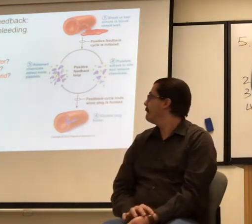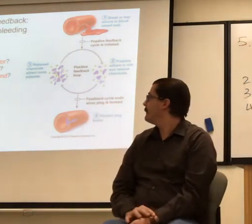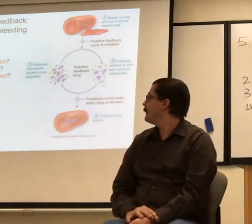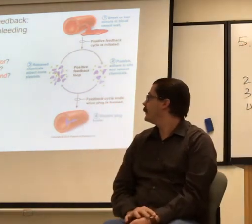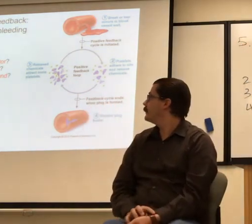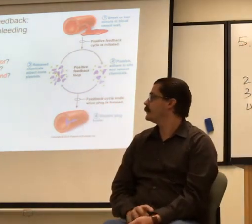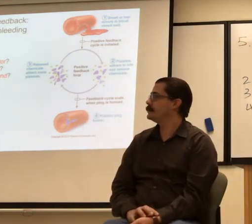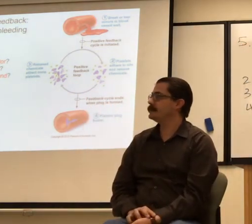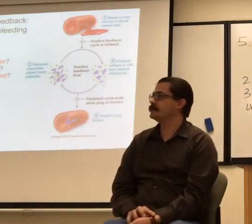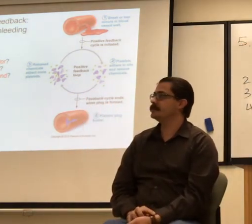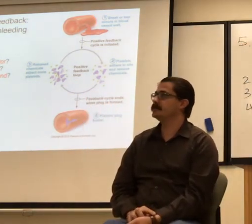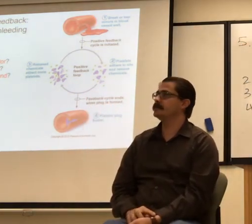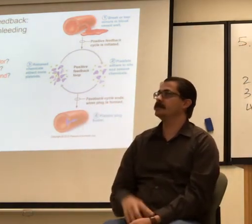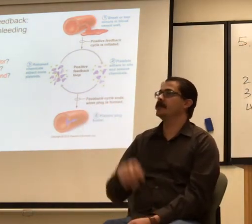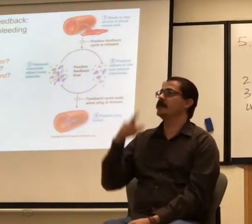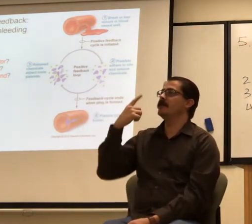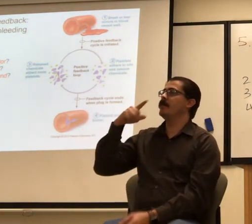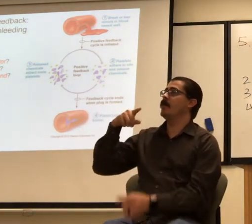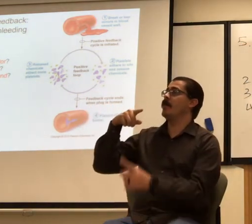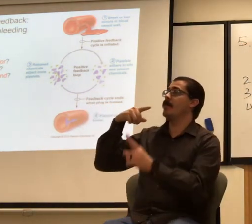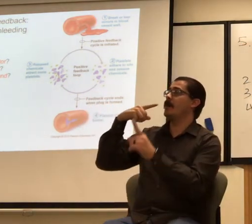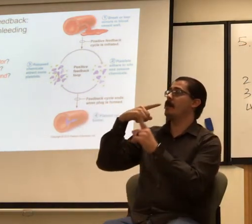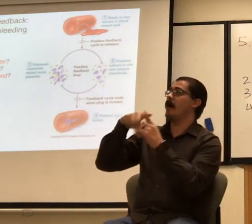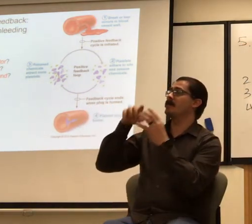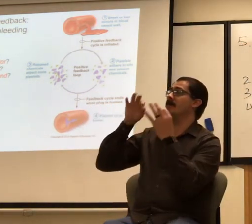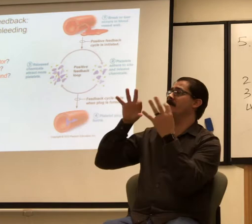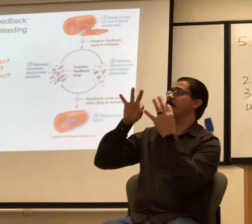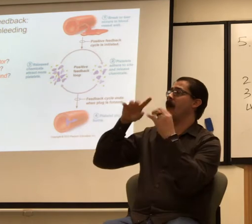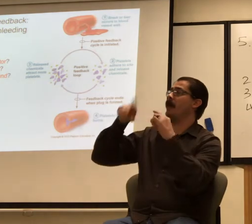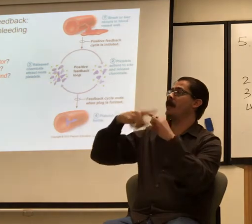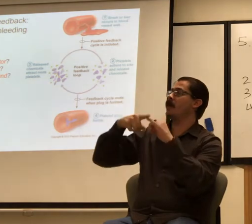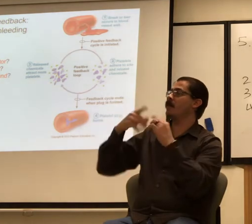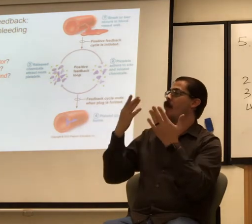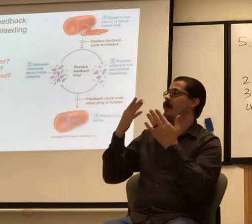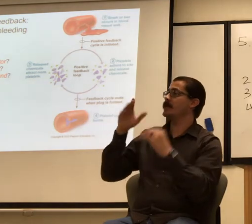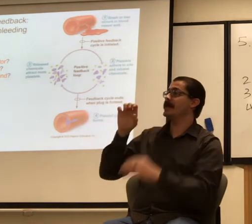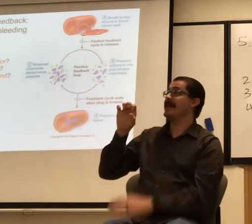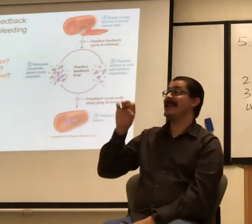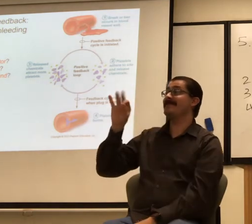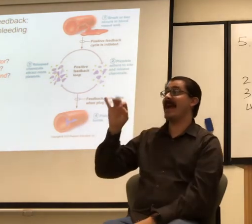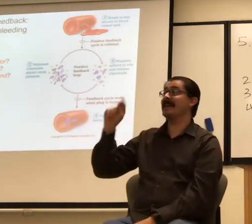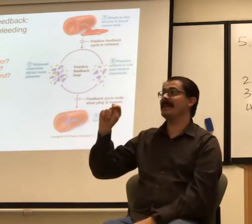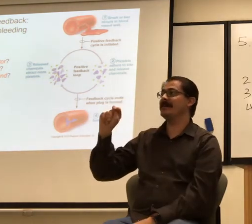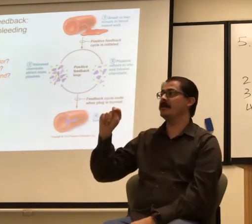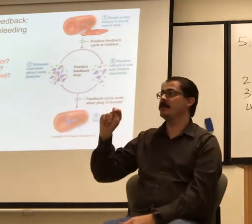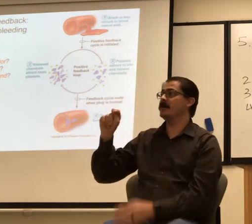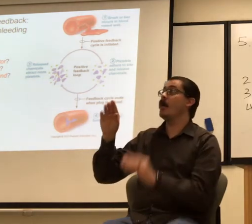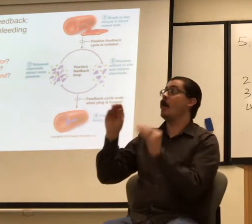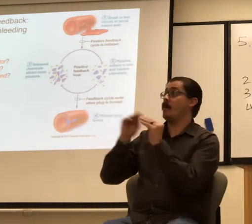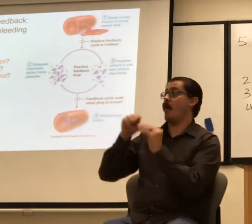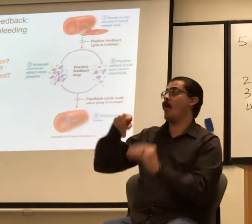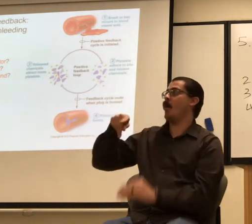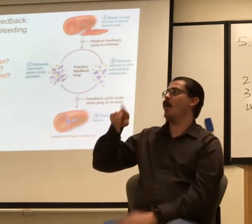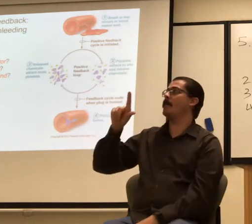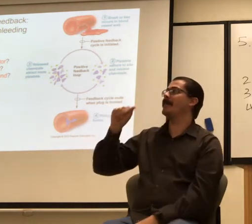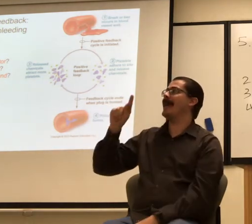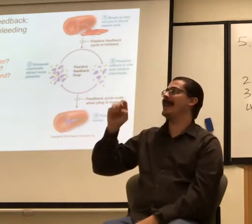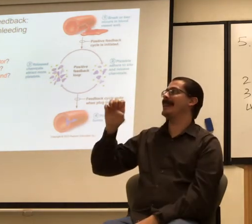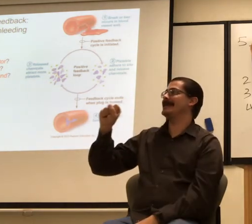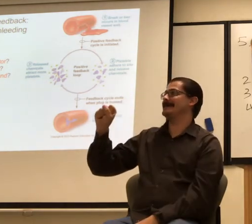In your positive feedback loop, what is being affected? More platelets, because the more chemicals that are being secreted.